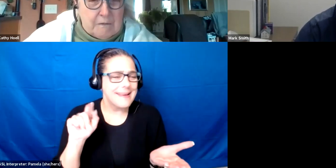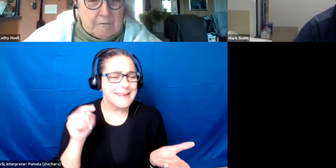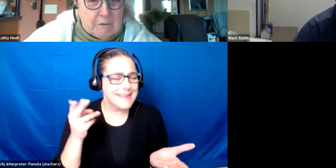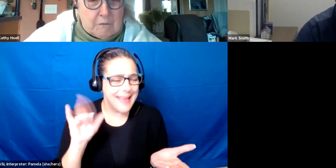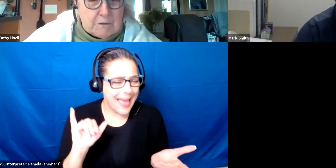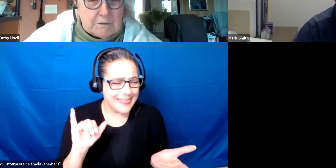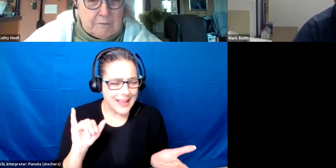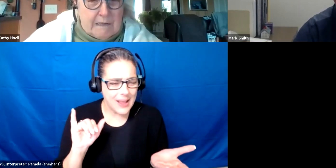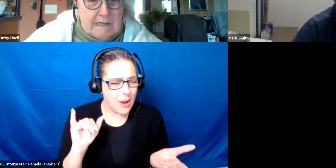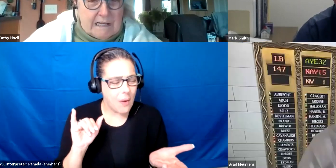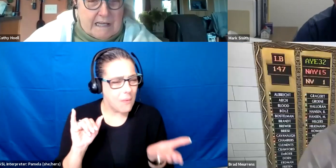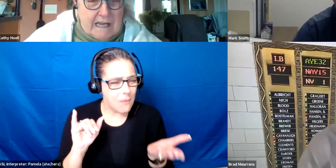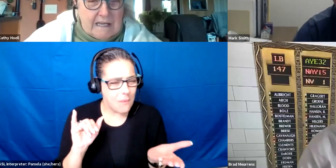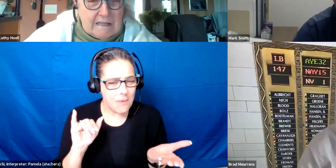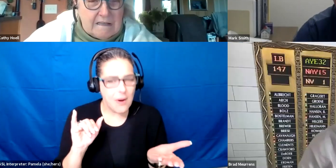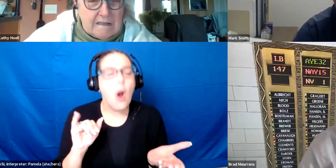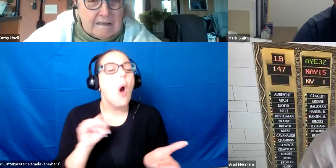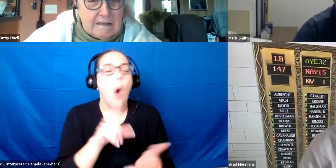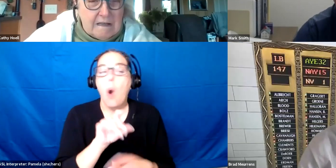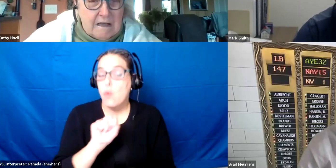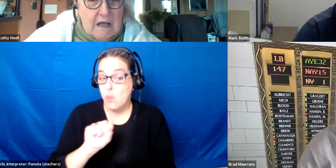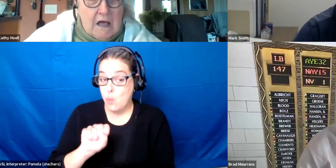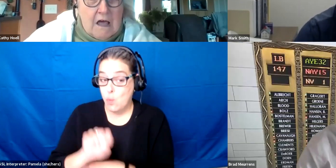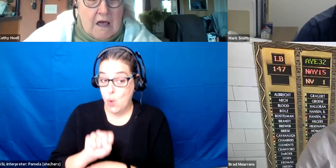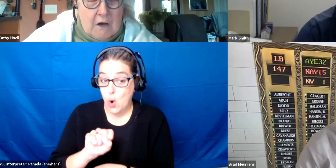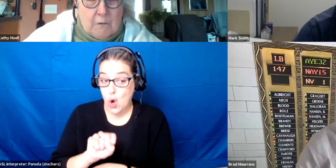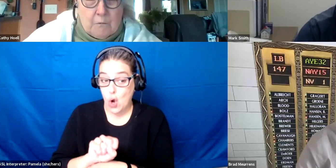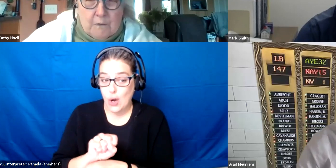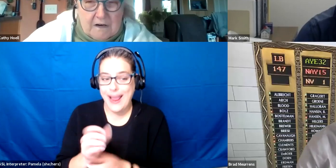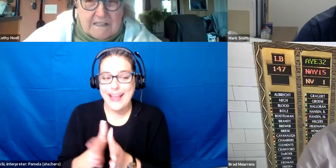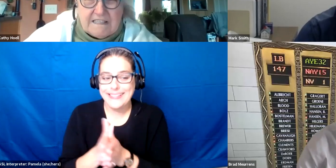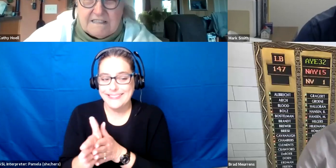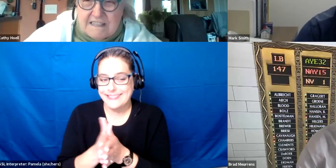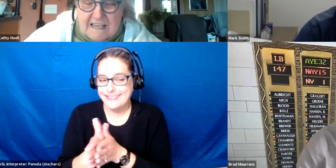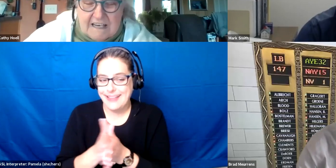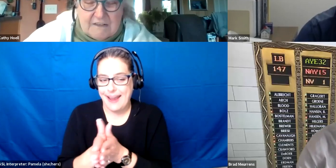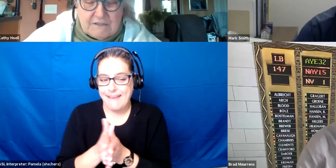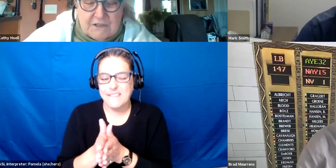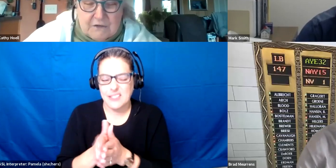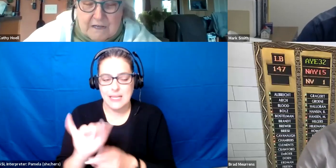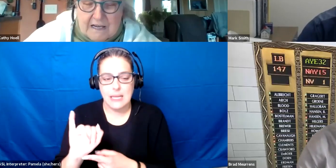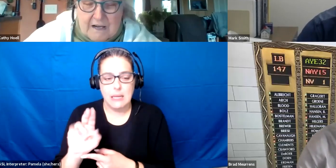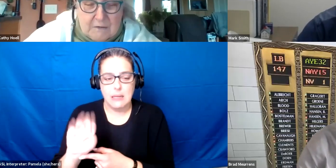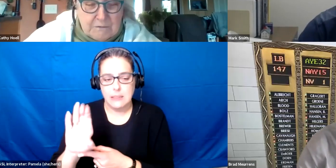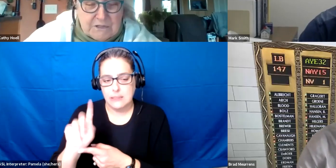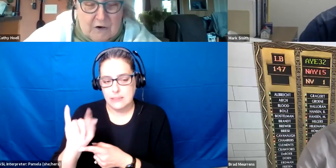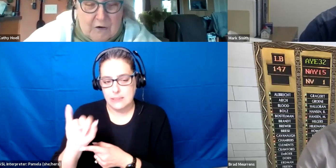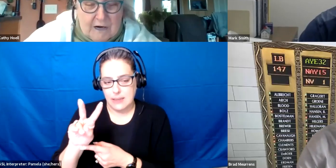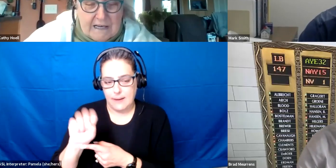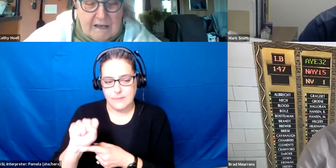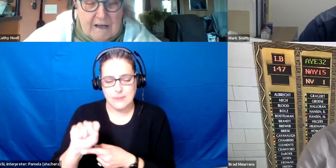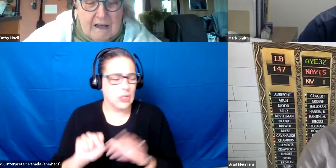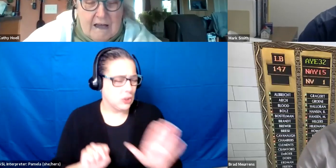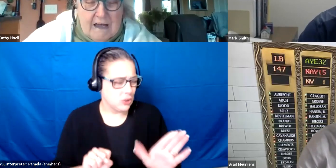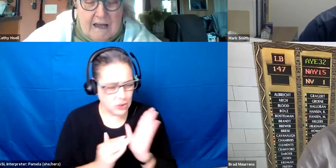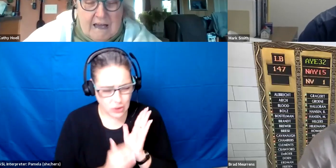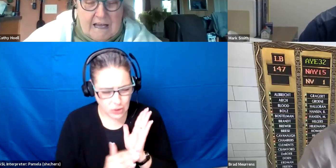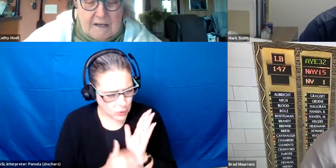could remember was Work Work incentives. incentives. work incentives. Okay, I'm